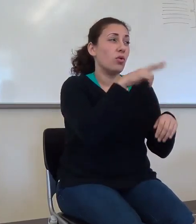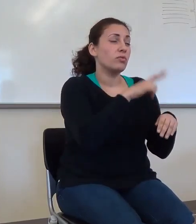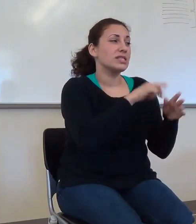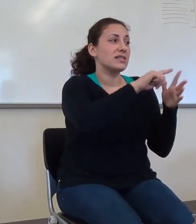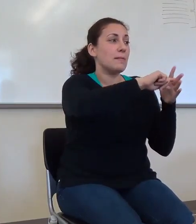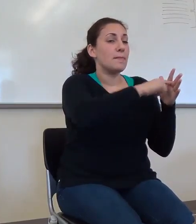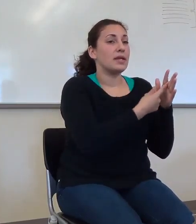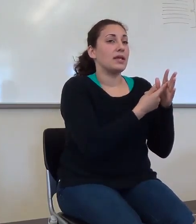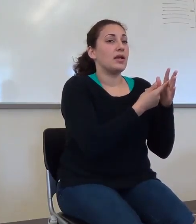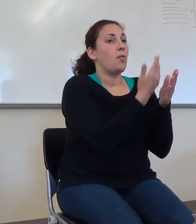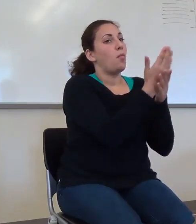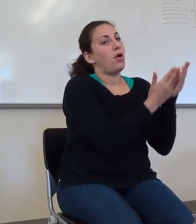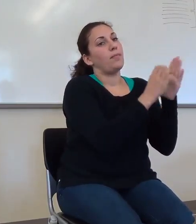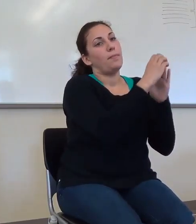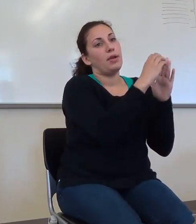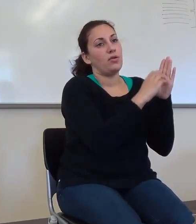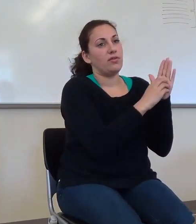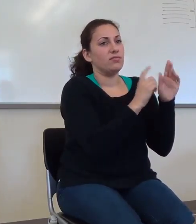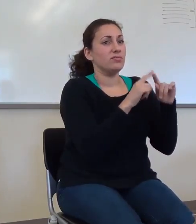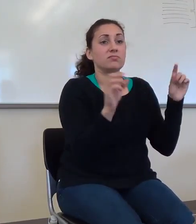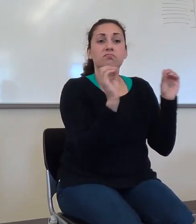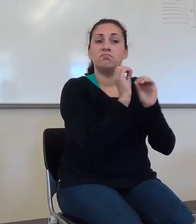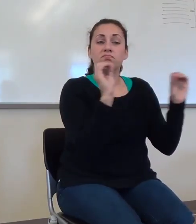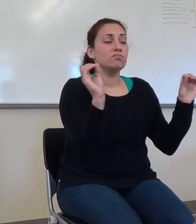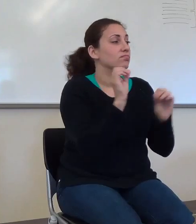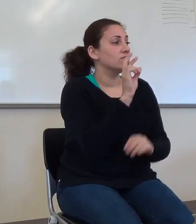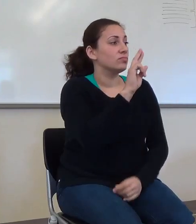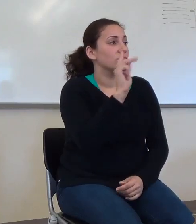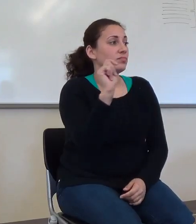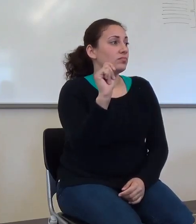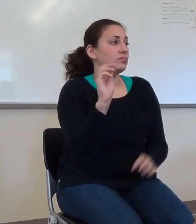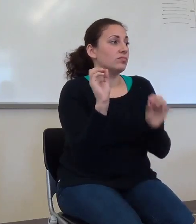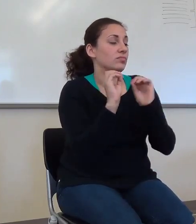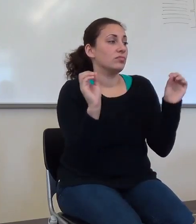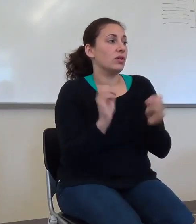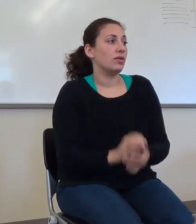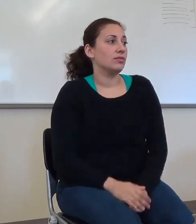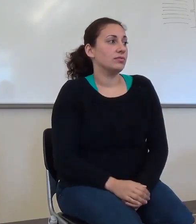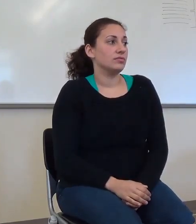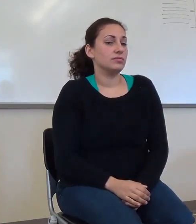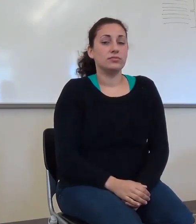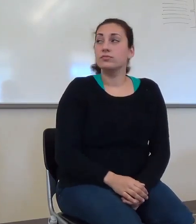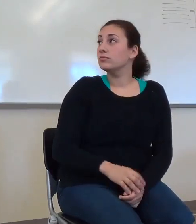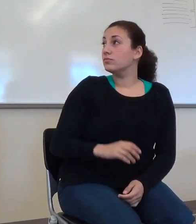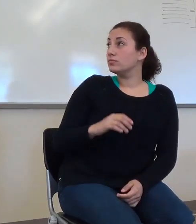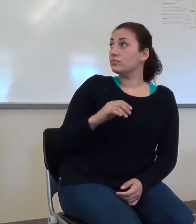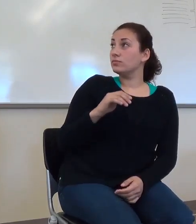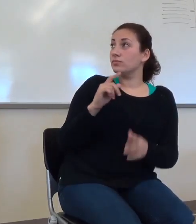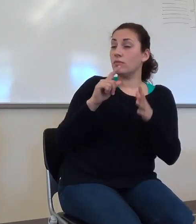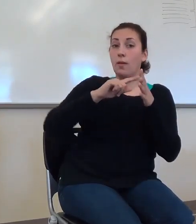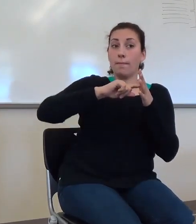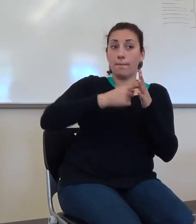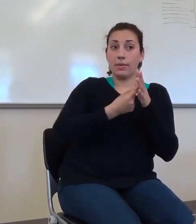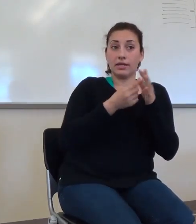first quarter. No, there's no reversal transition. So we look at the first sentence. Amnesty International